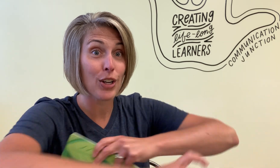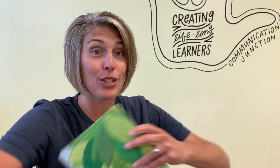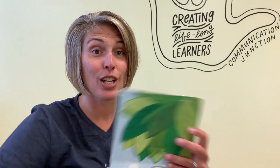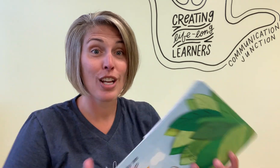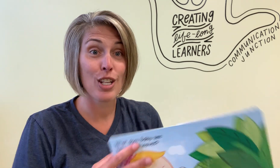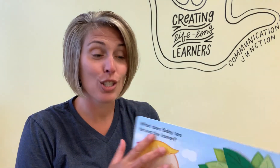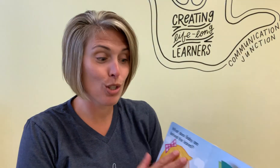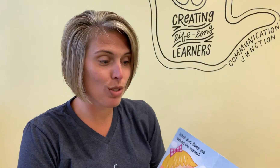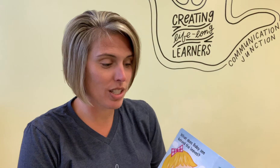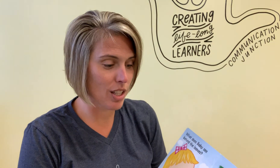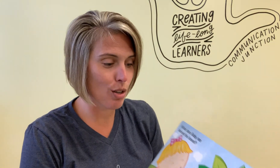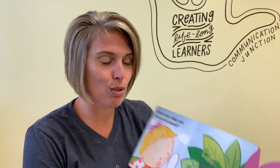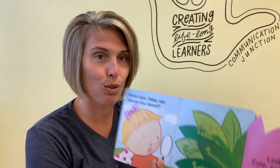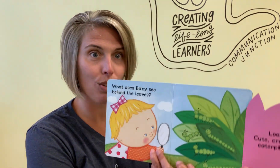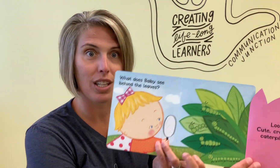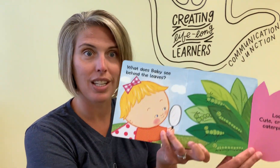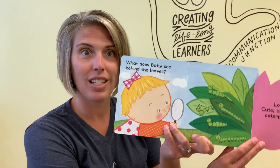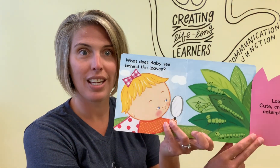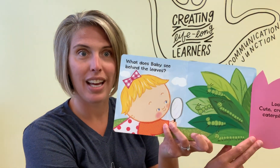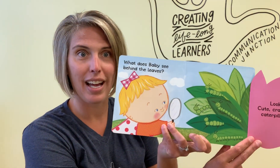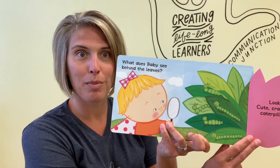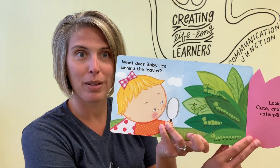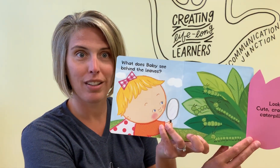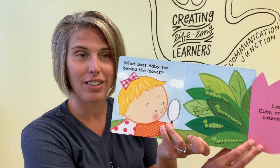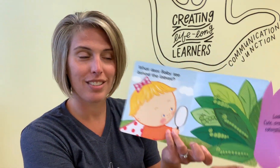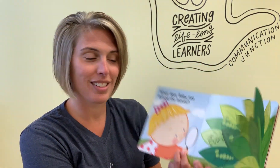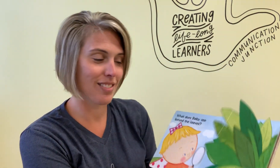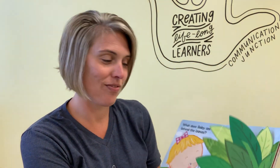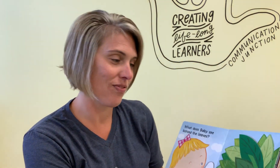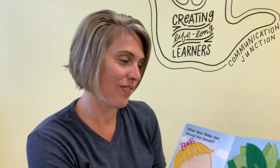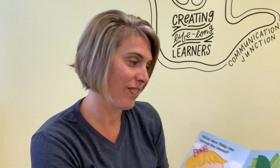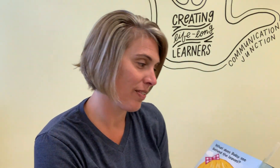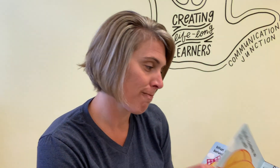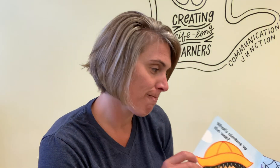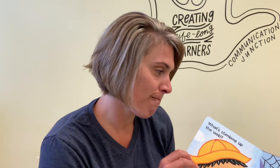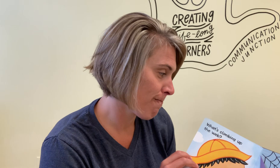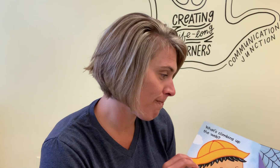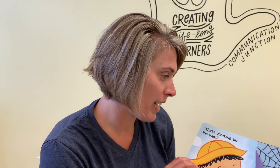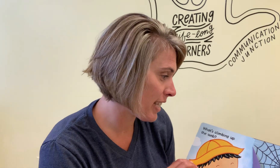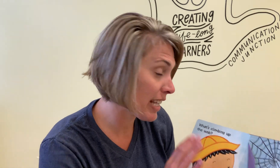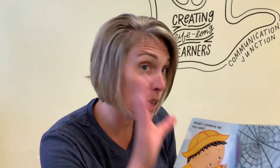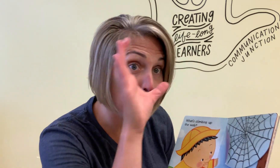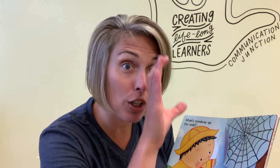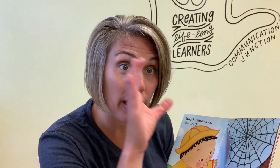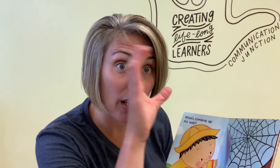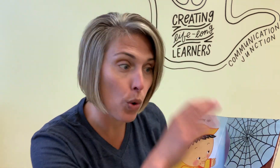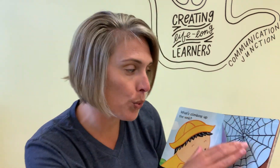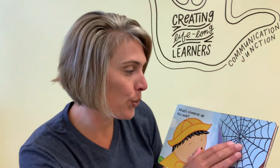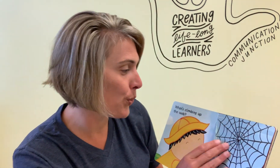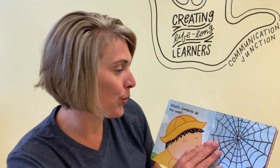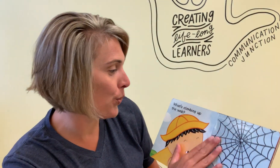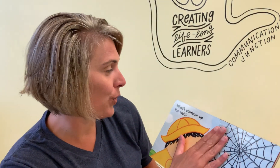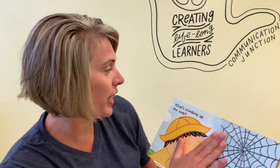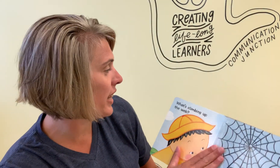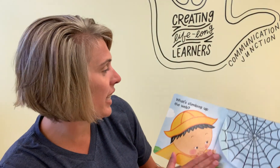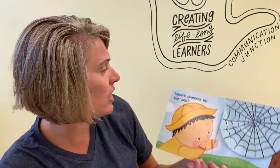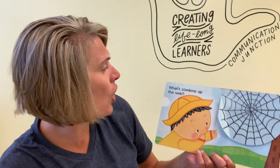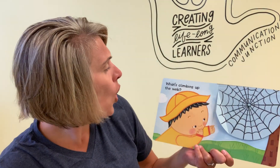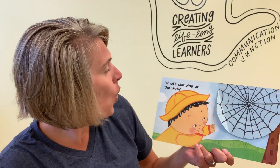caterpillars. Do you see those green caterpillars? Let's keep looking. Ooh, look at this.